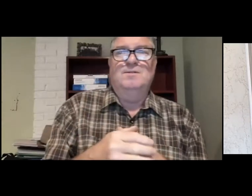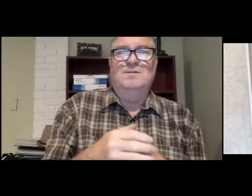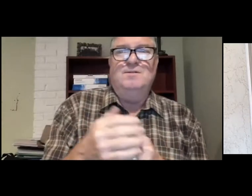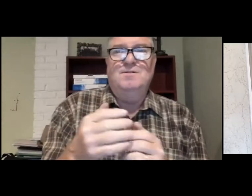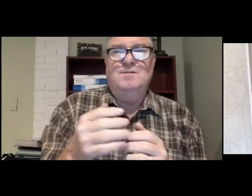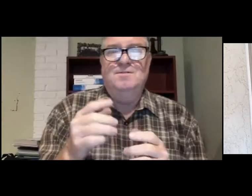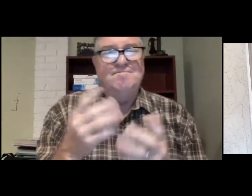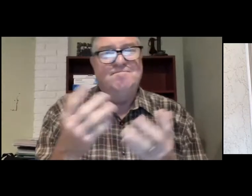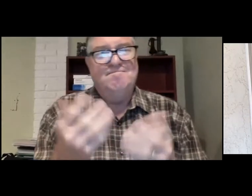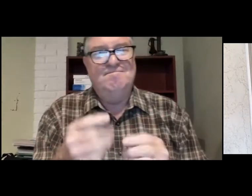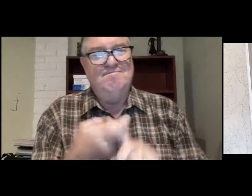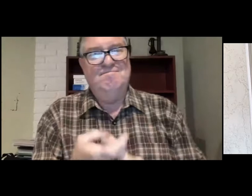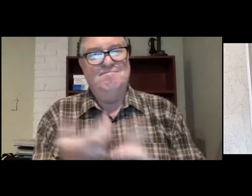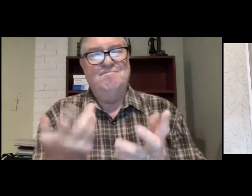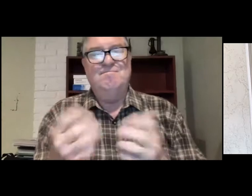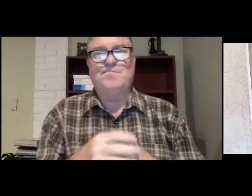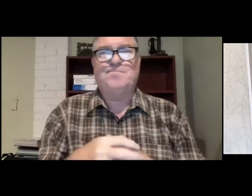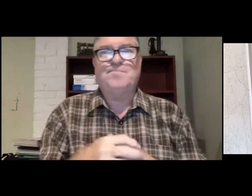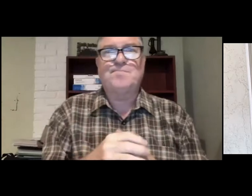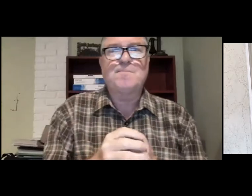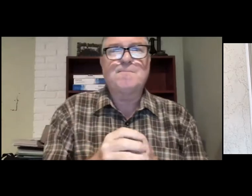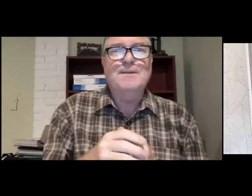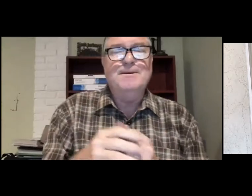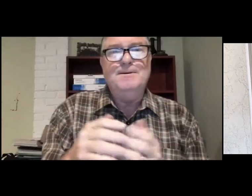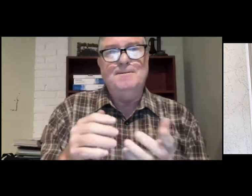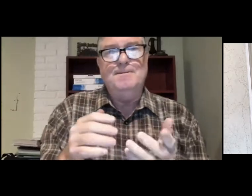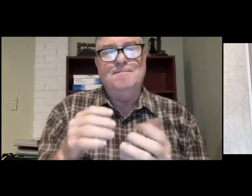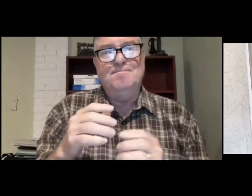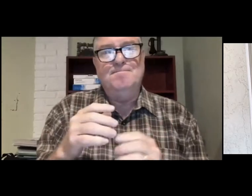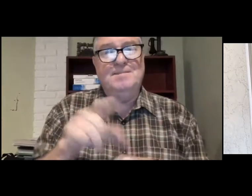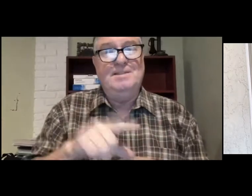you know, they'd come over, Dan's family, so.